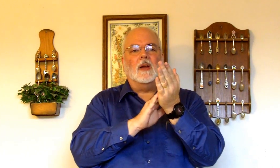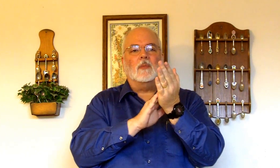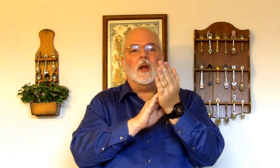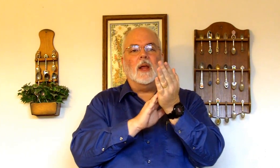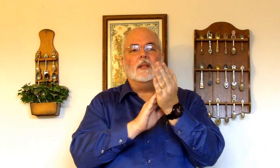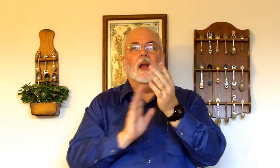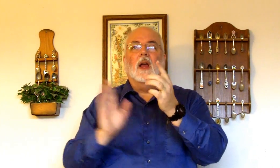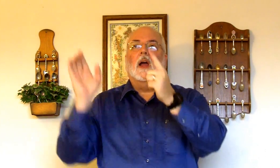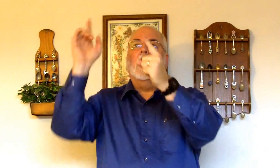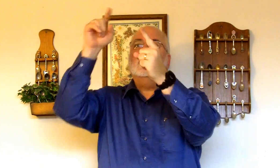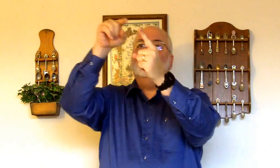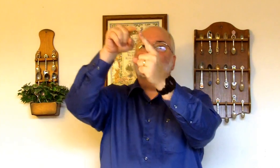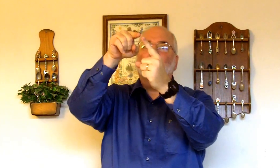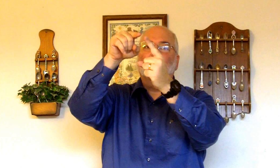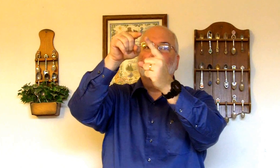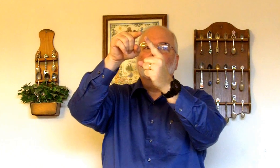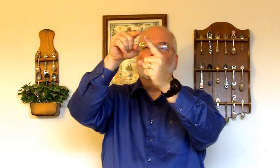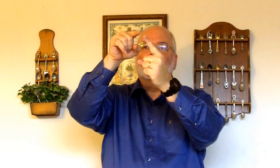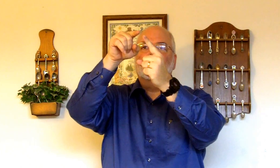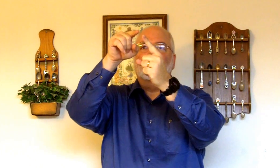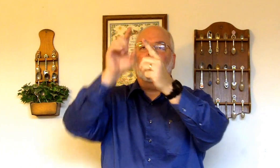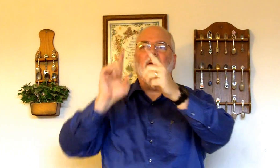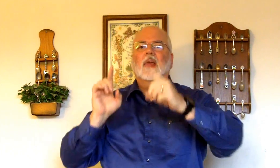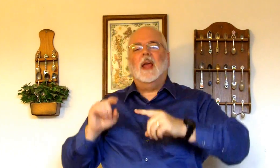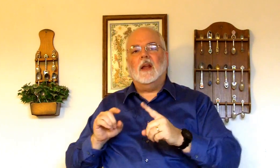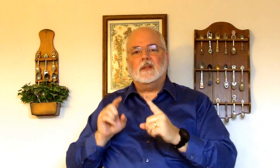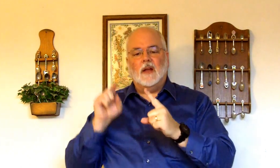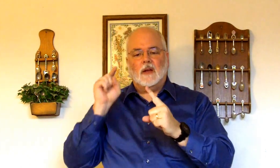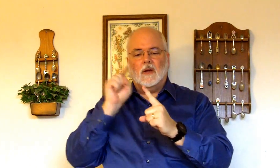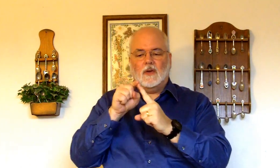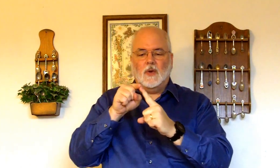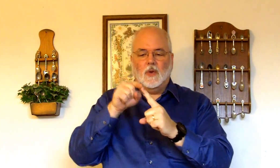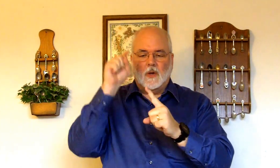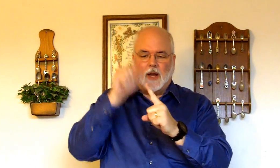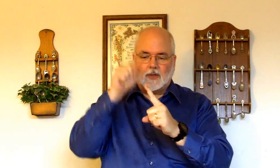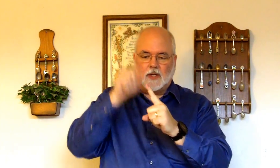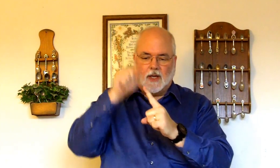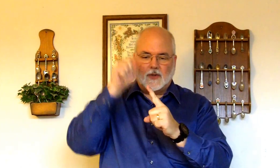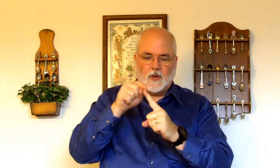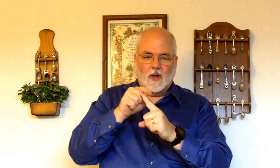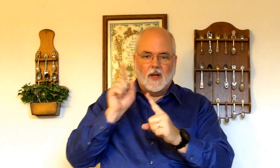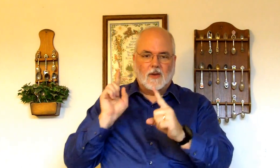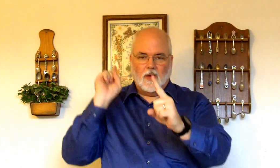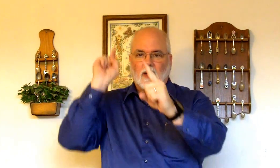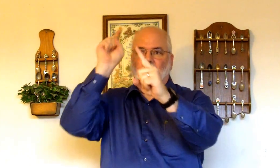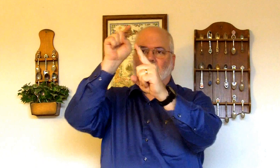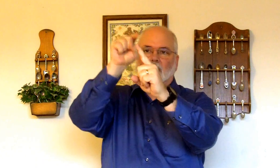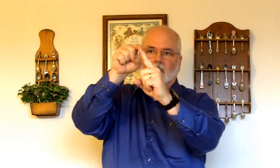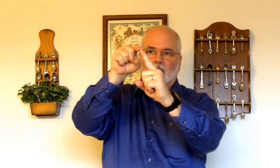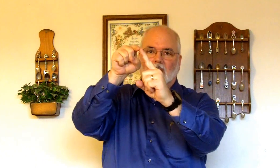Right? Praise unto. Okay? And it's not to. You don't actually touch. You get almost